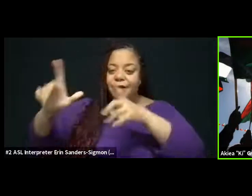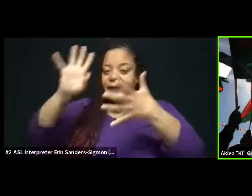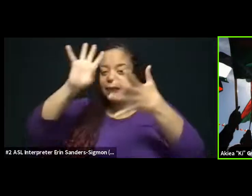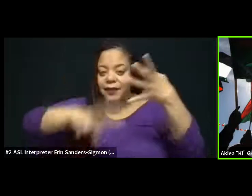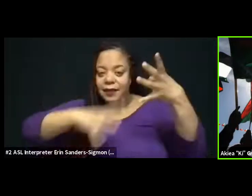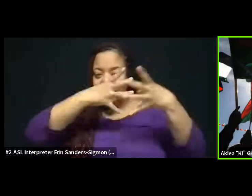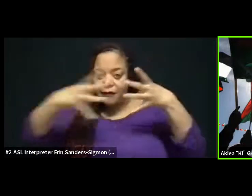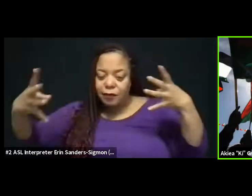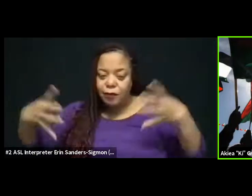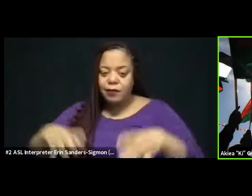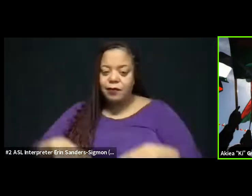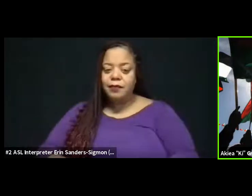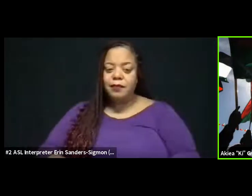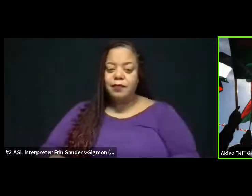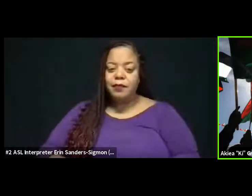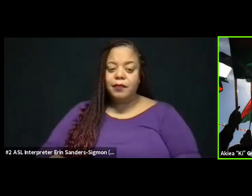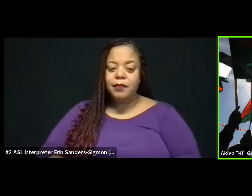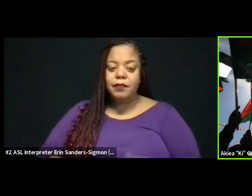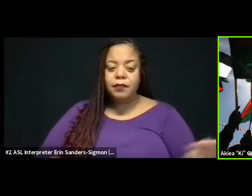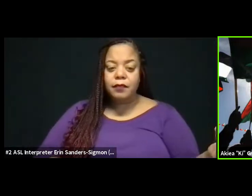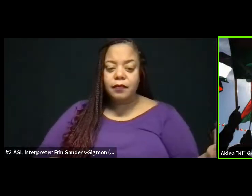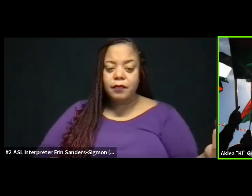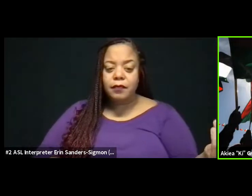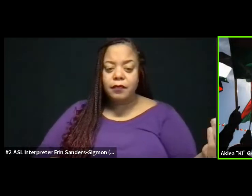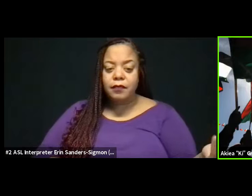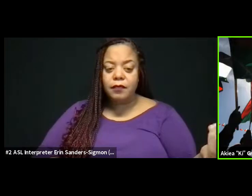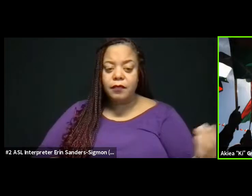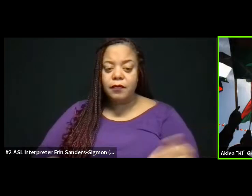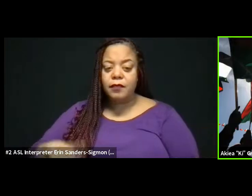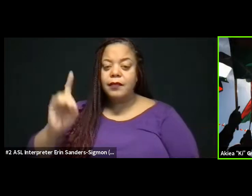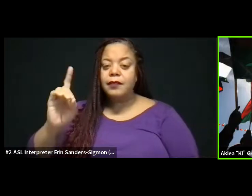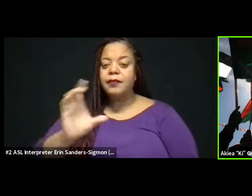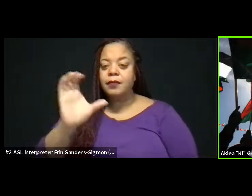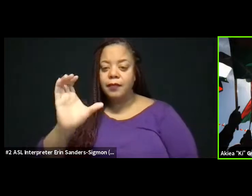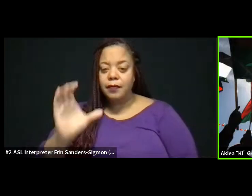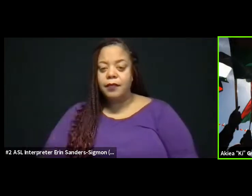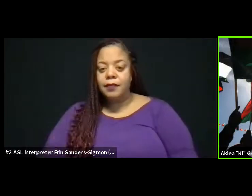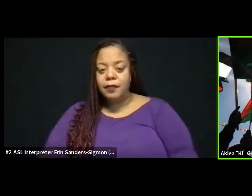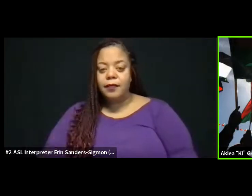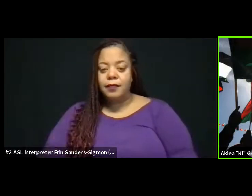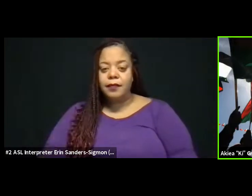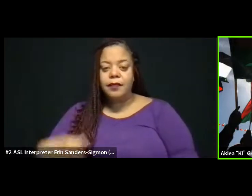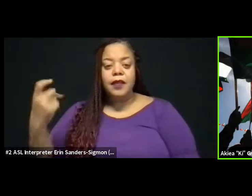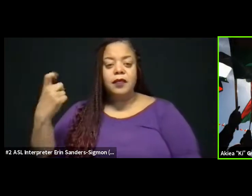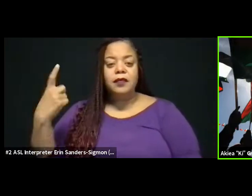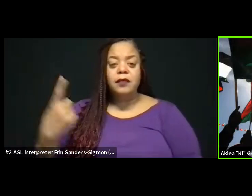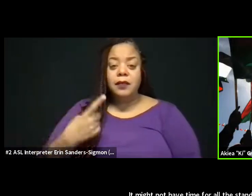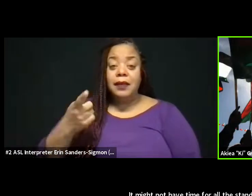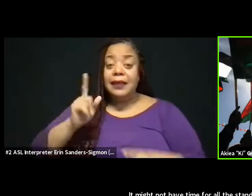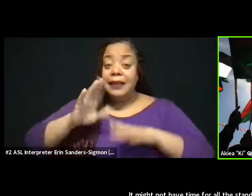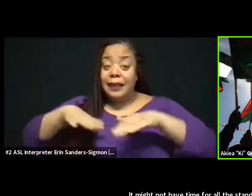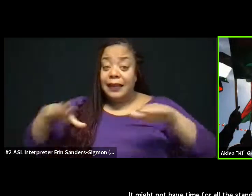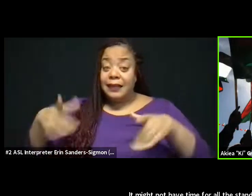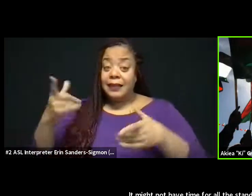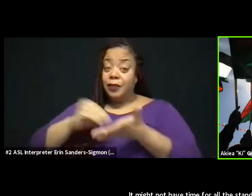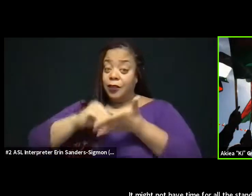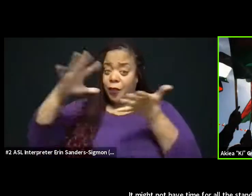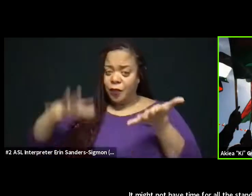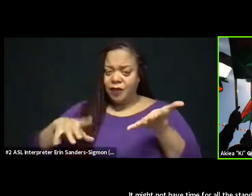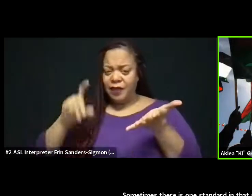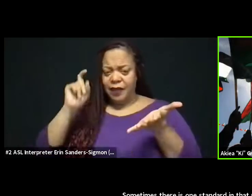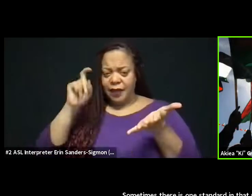doing worksheets or something. Kids need to be able to pinpoint when something actually